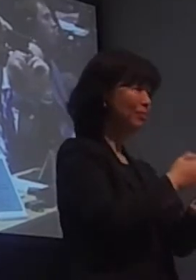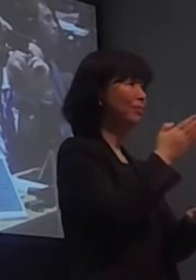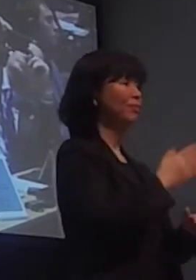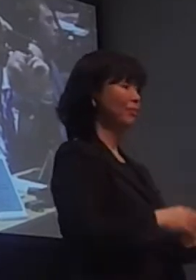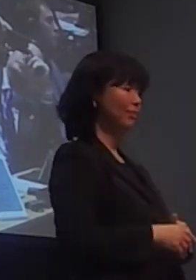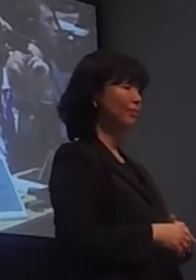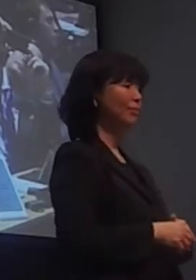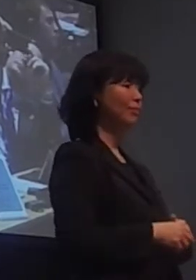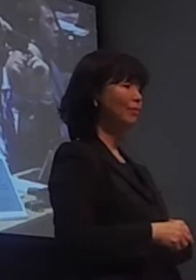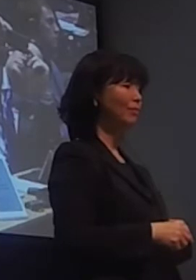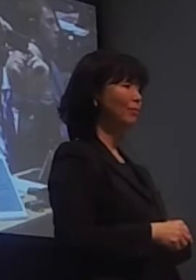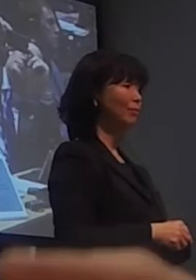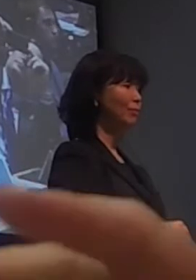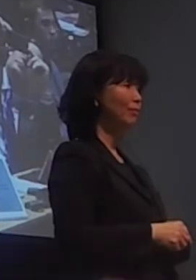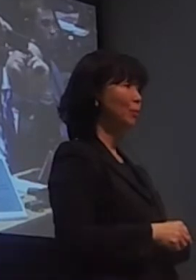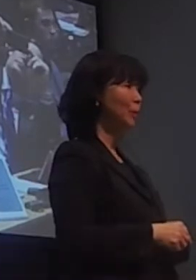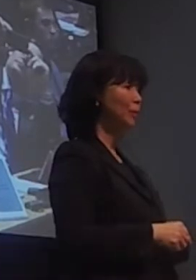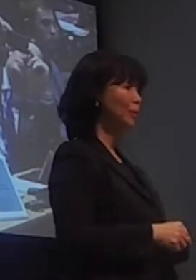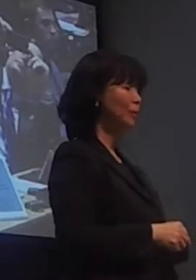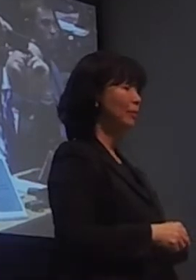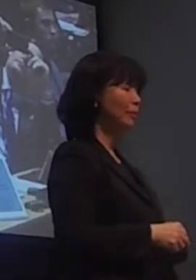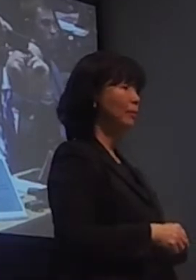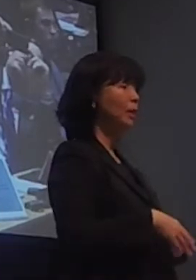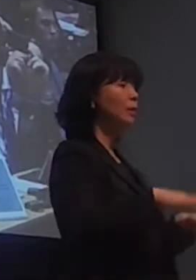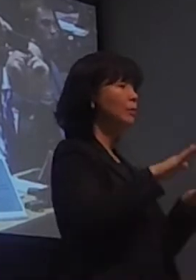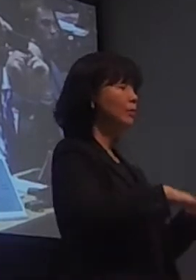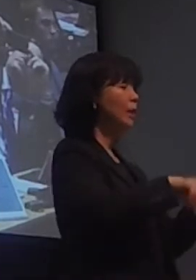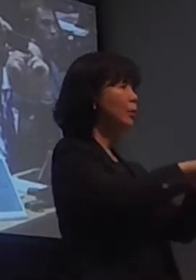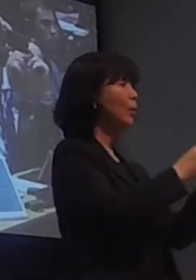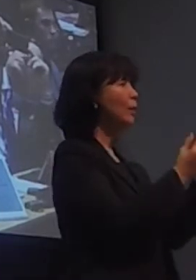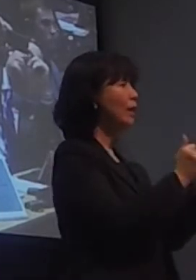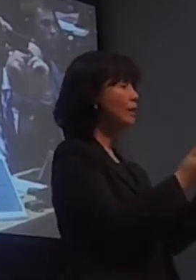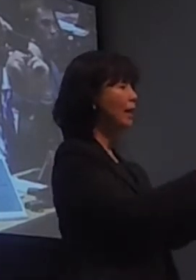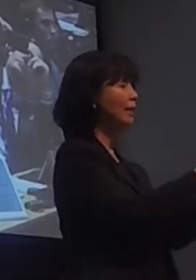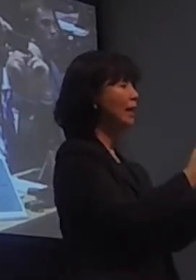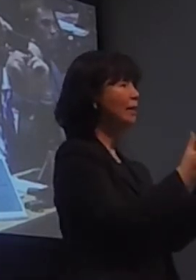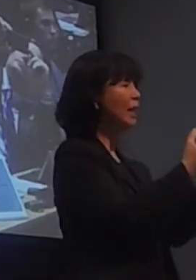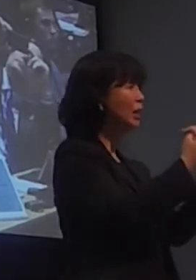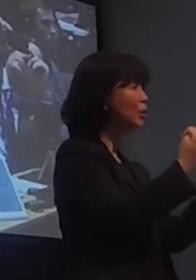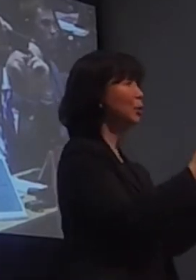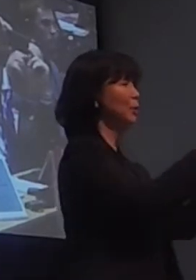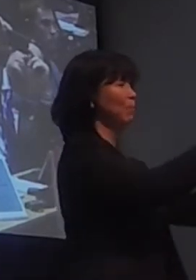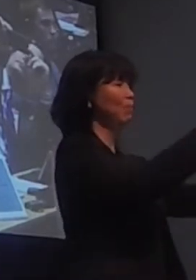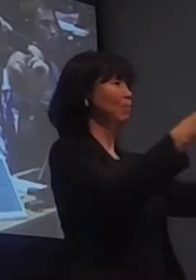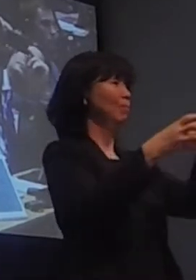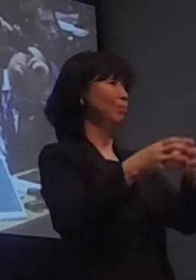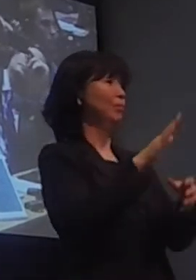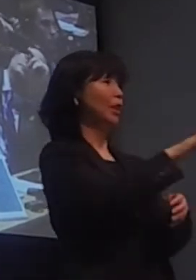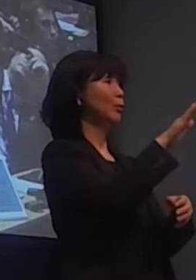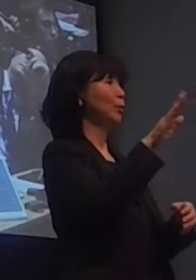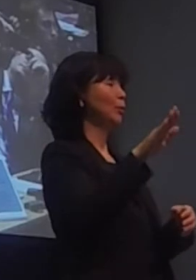there are many other major groups who are adopting inclusive policies